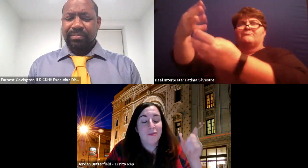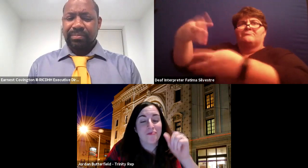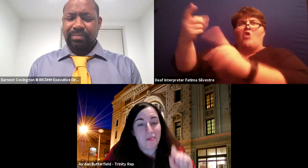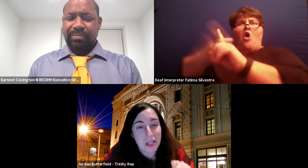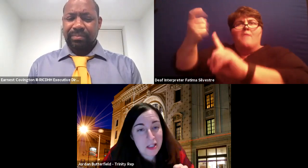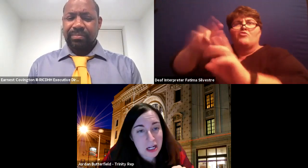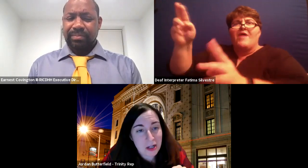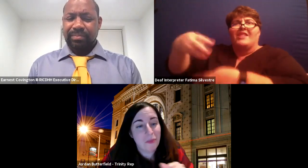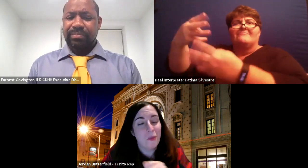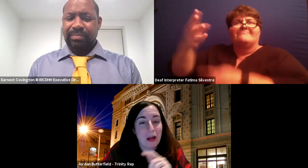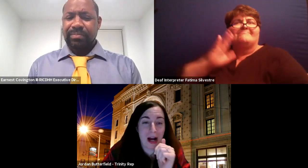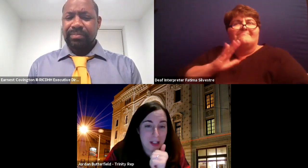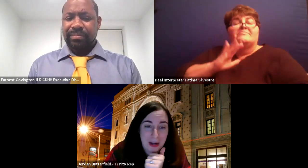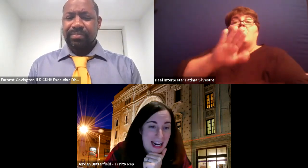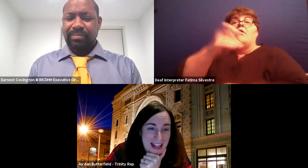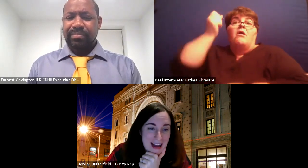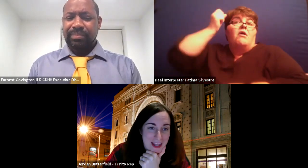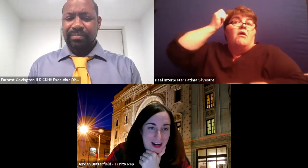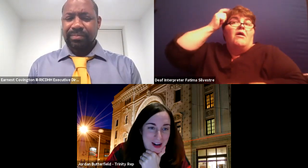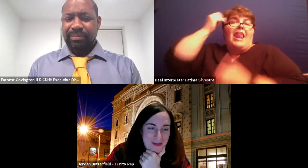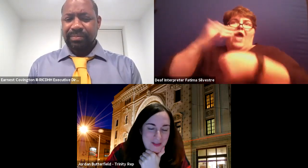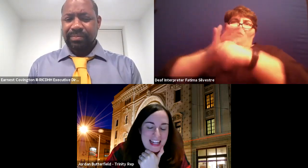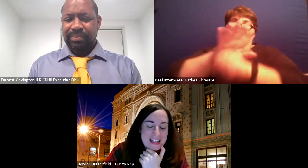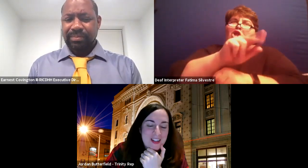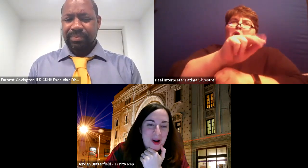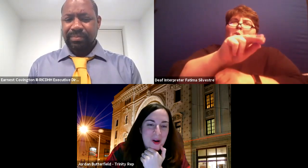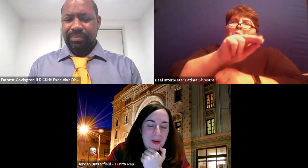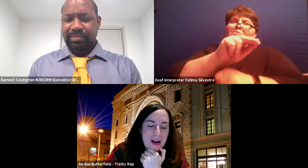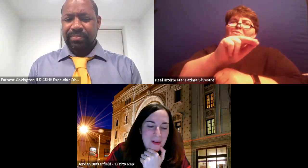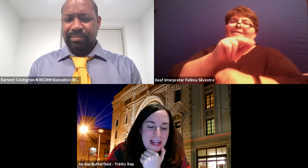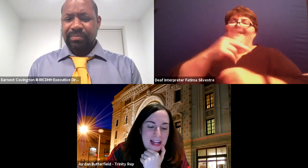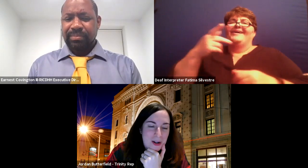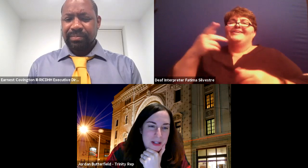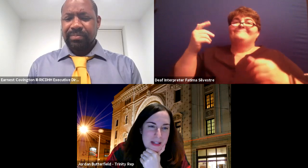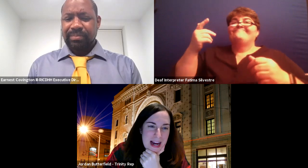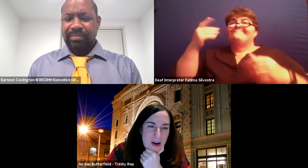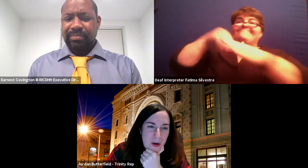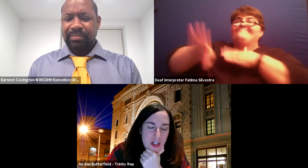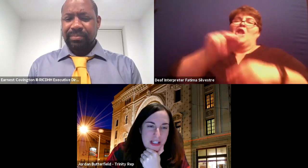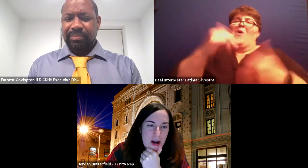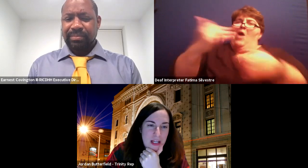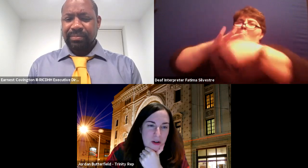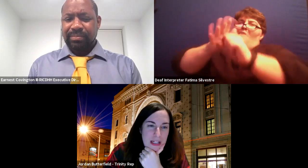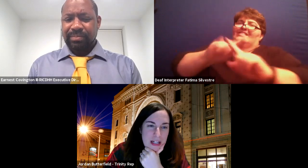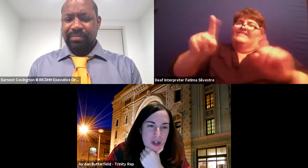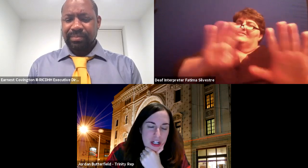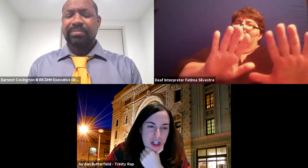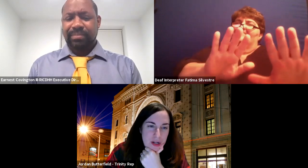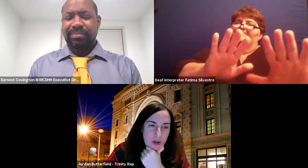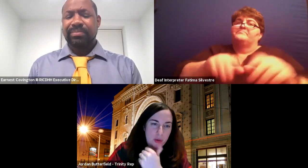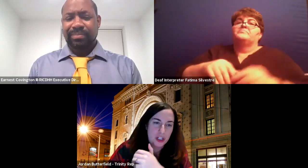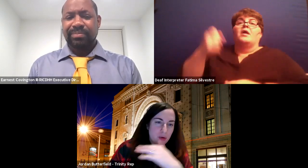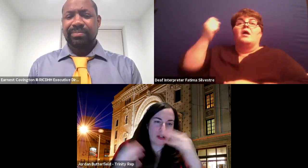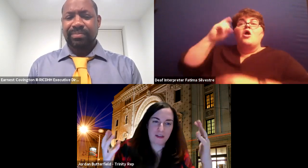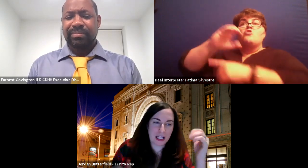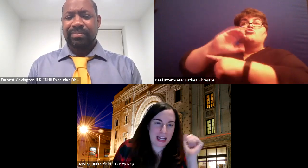theater. This year, we are not doing any live theater. So we are making a Christmas Carol, which is our yearly